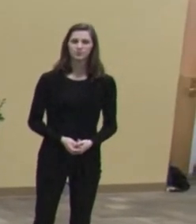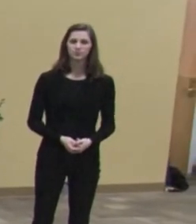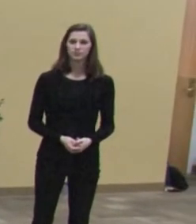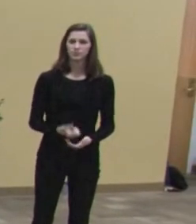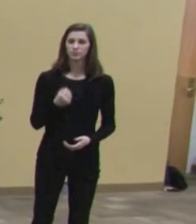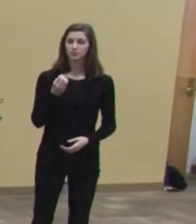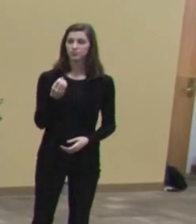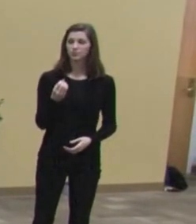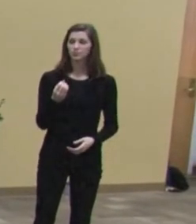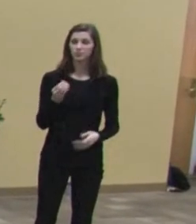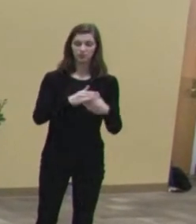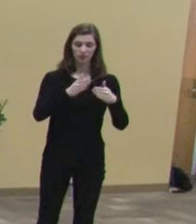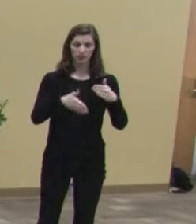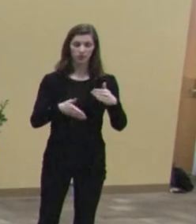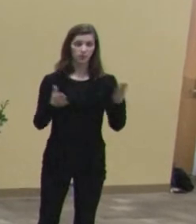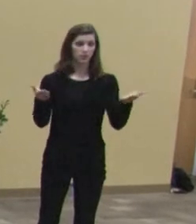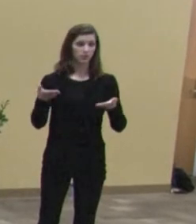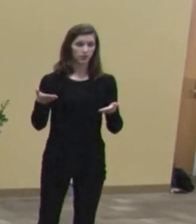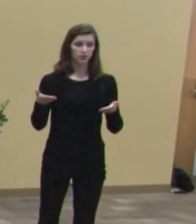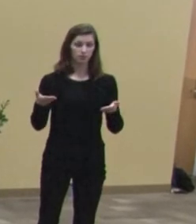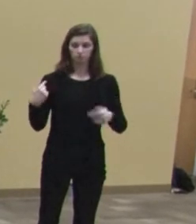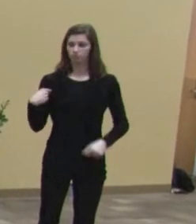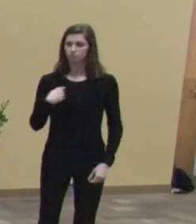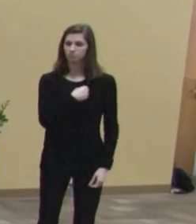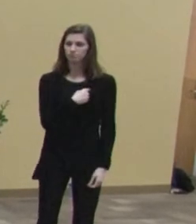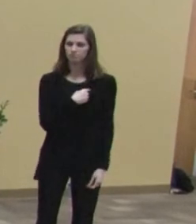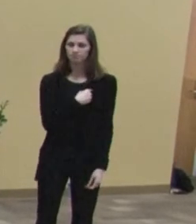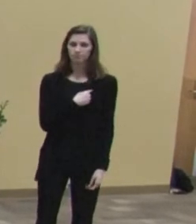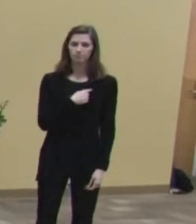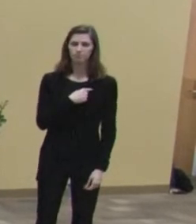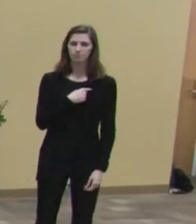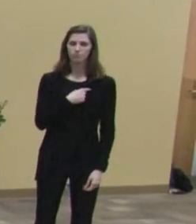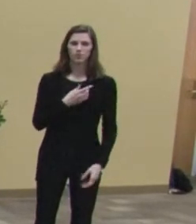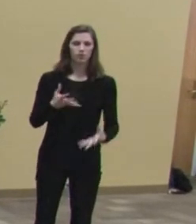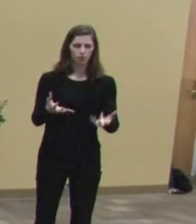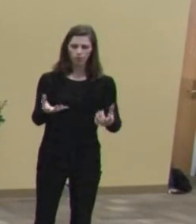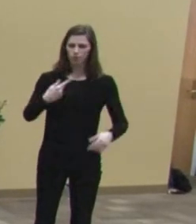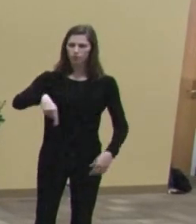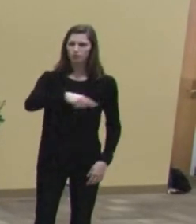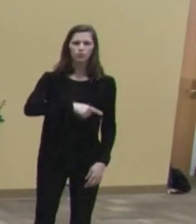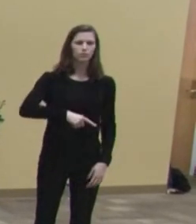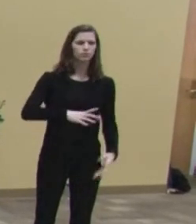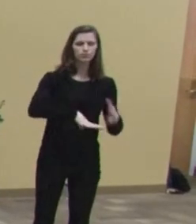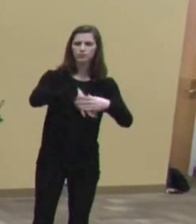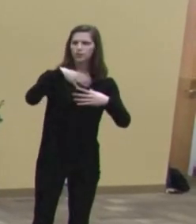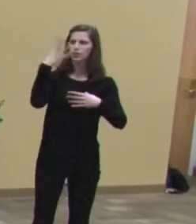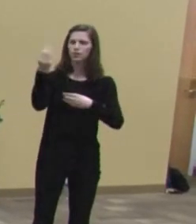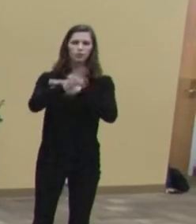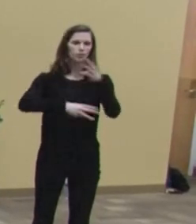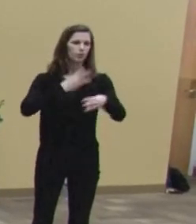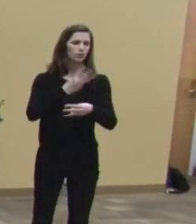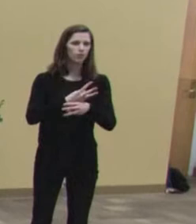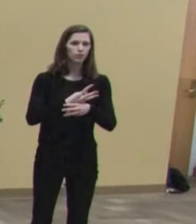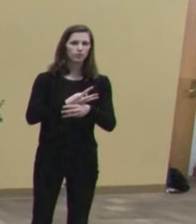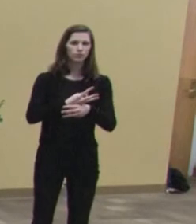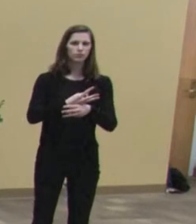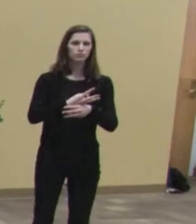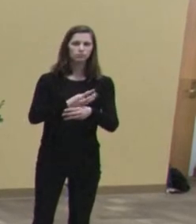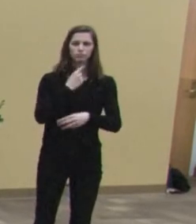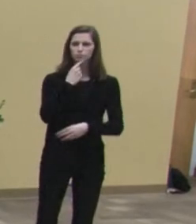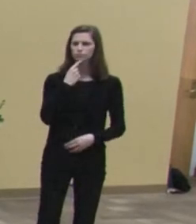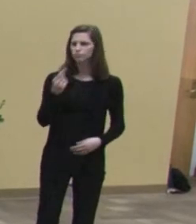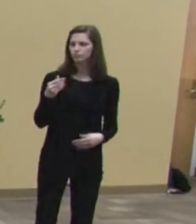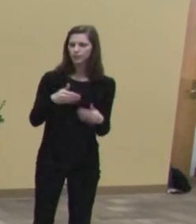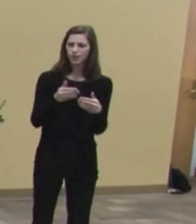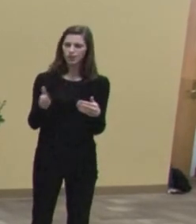So as a result of this, we're asking you tonight to go out and tell your neighbors not to buy Coca-Cola in